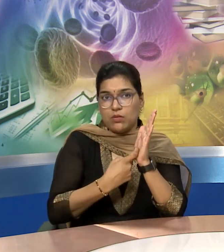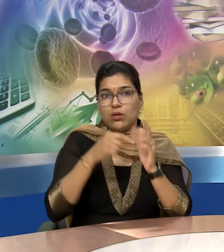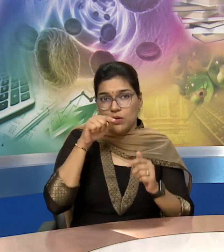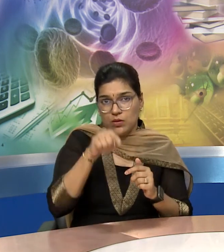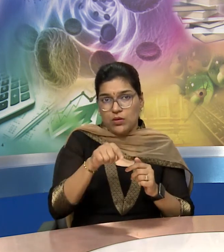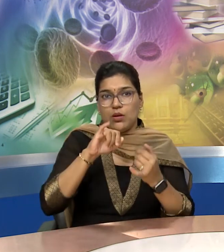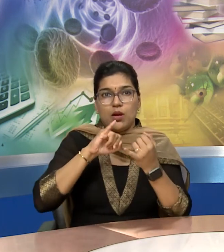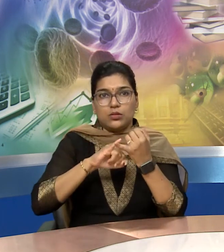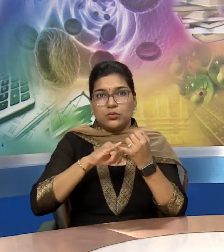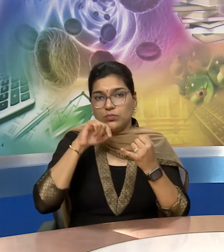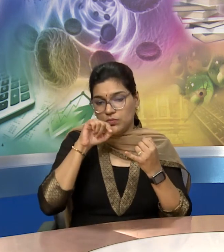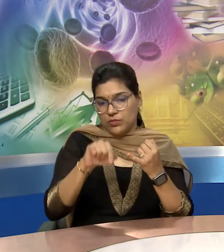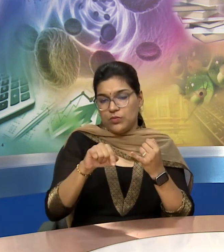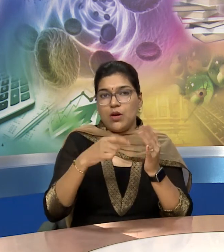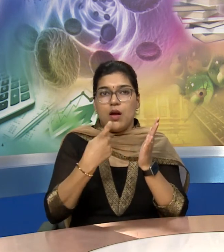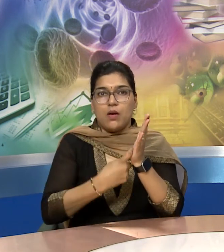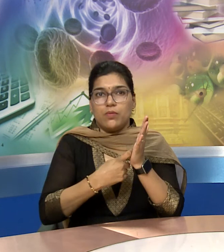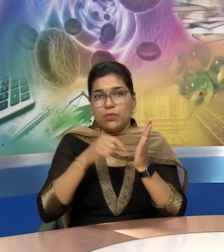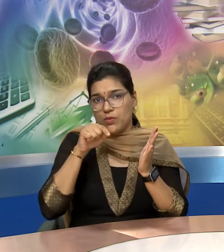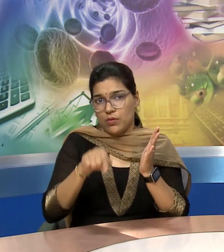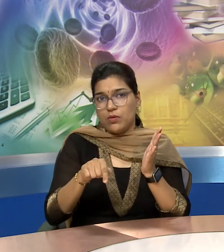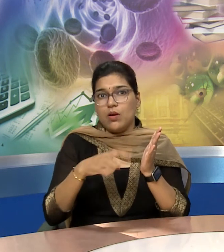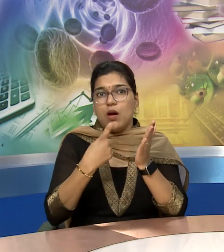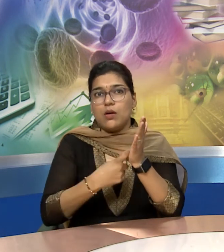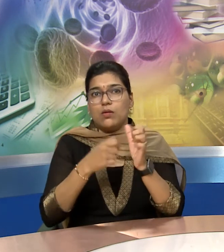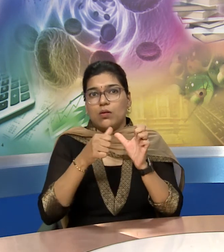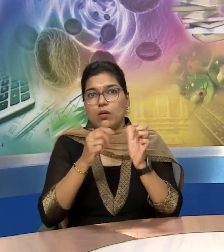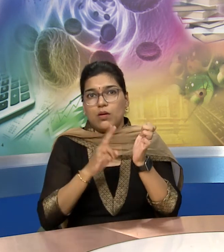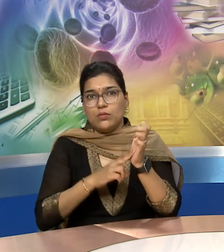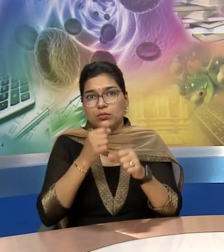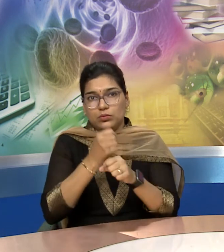He is Dr. S.R. Ranganathan.